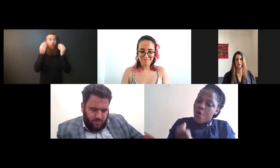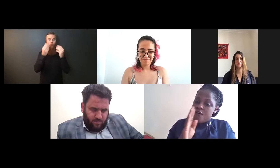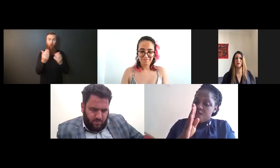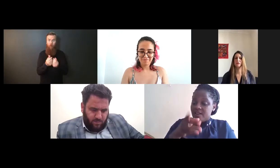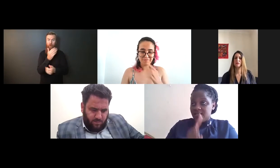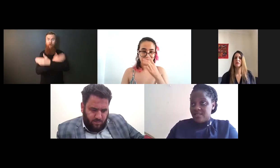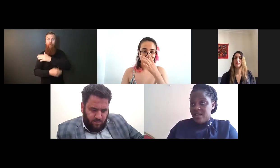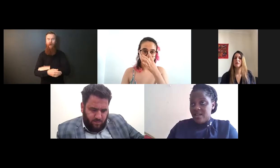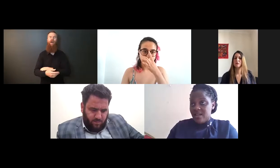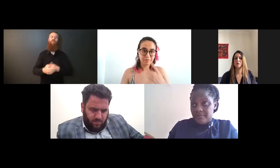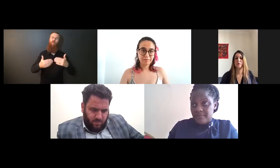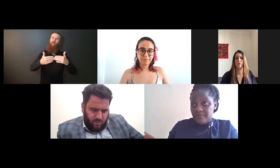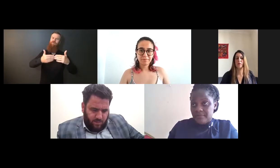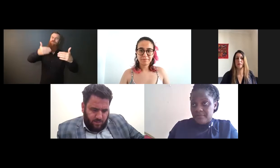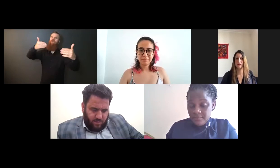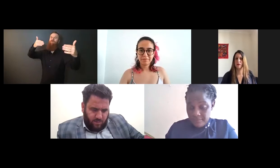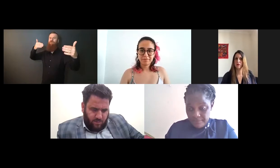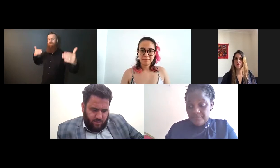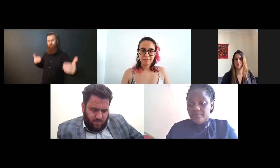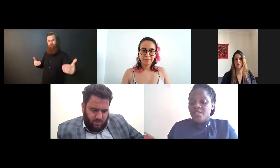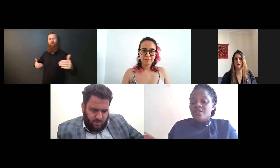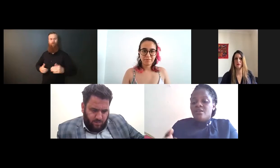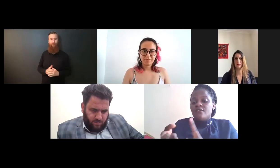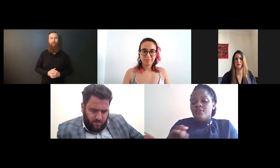that is drastically changing over time.